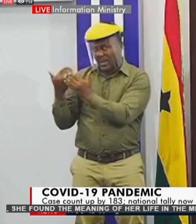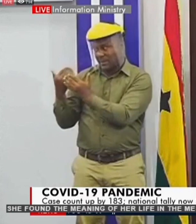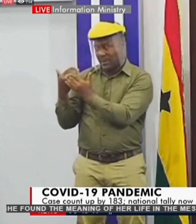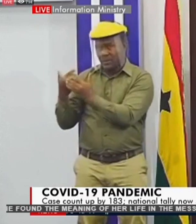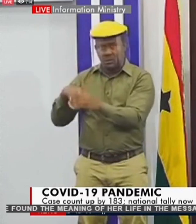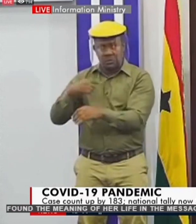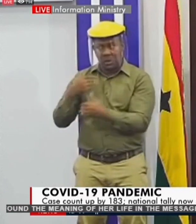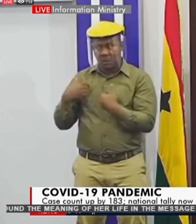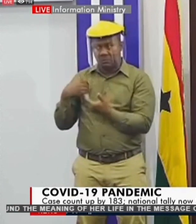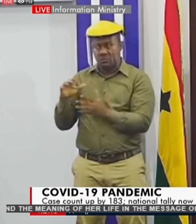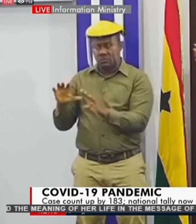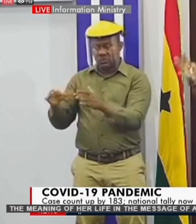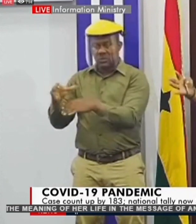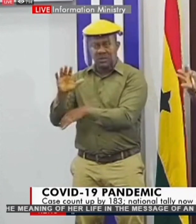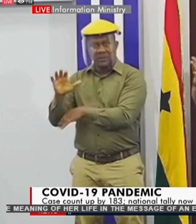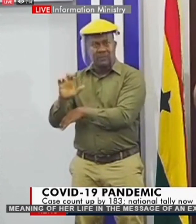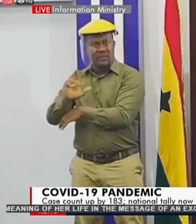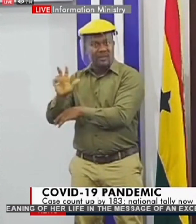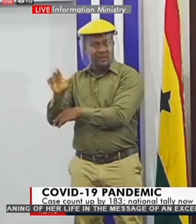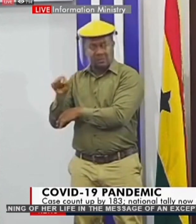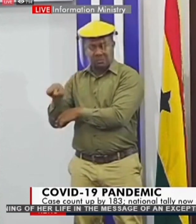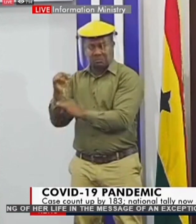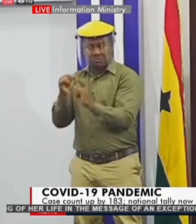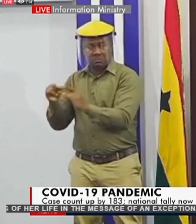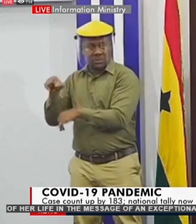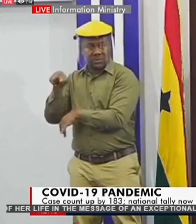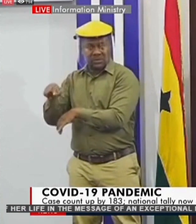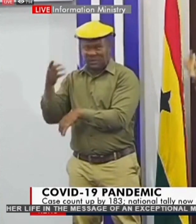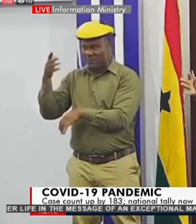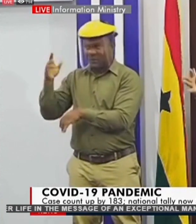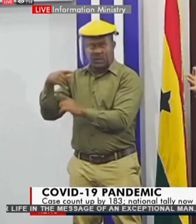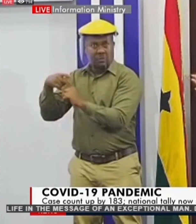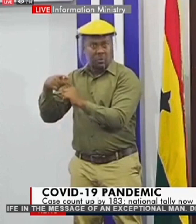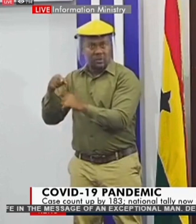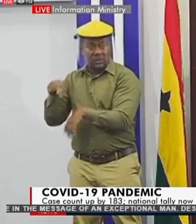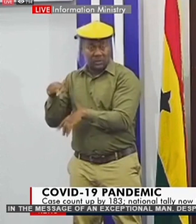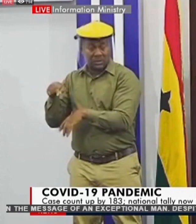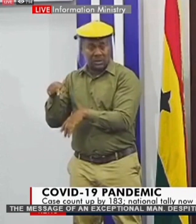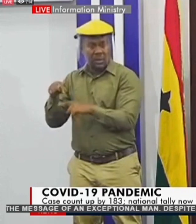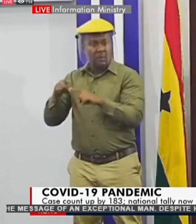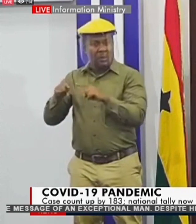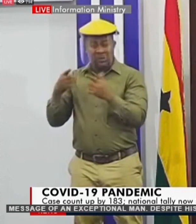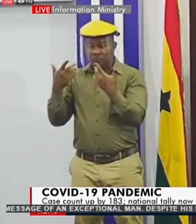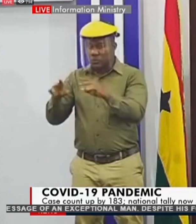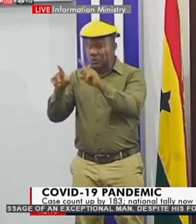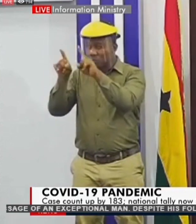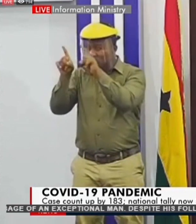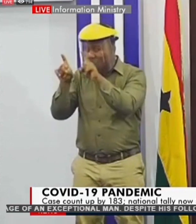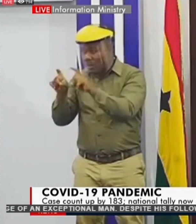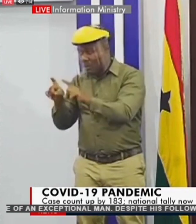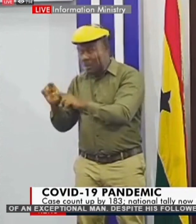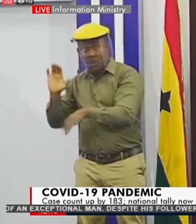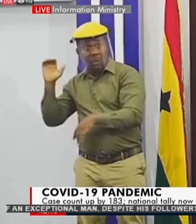were dealing with some 533 individuals who had tested positive. At the end of the day,